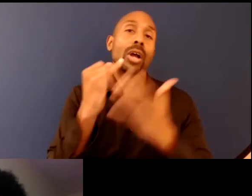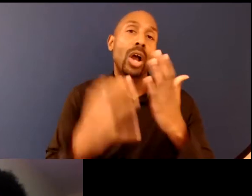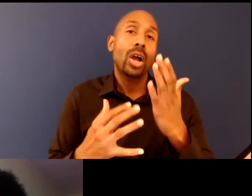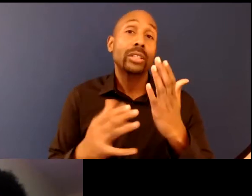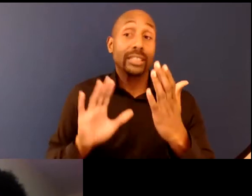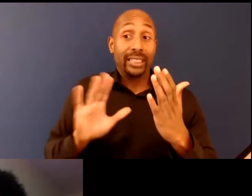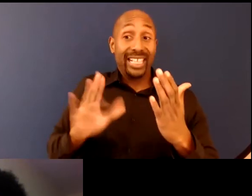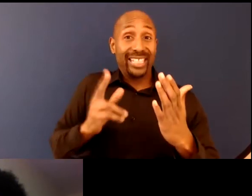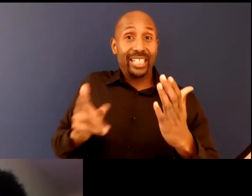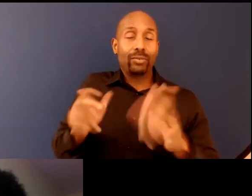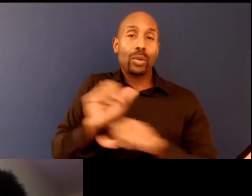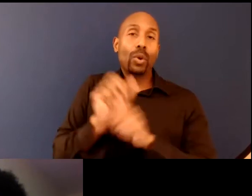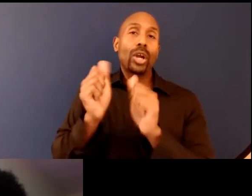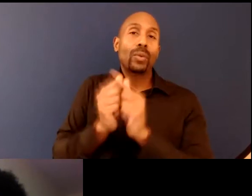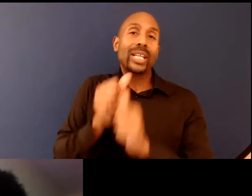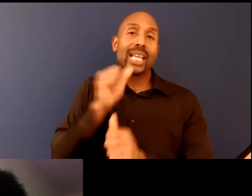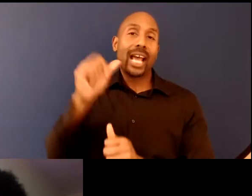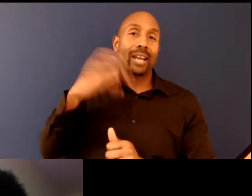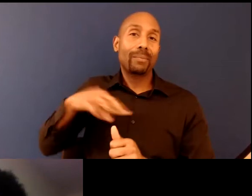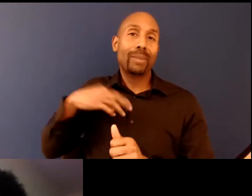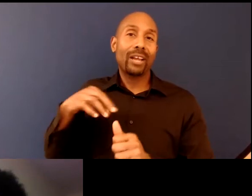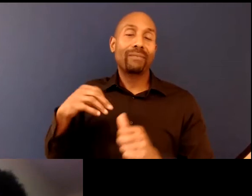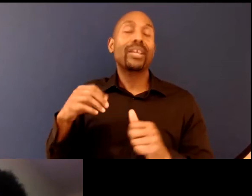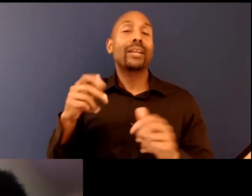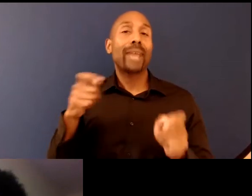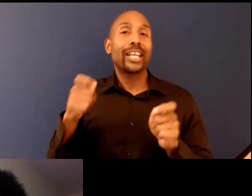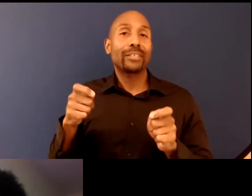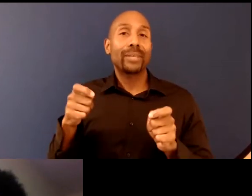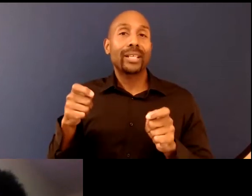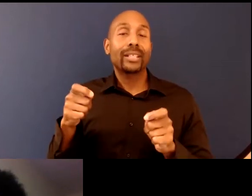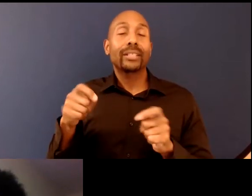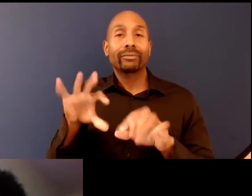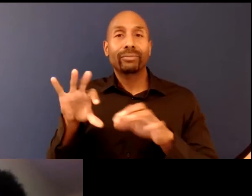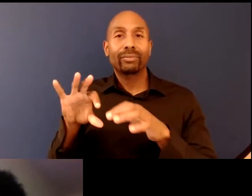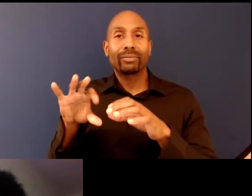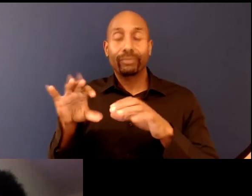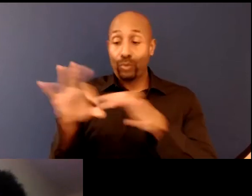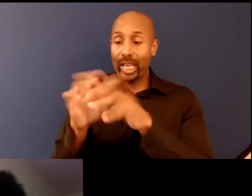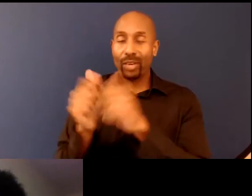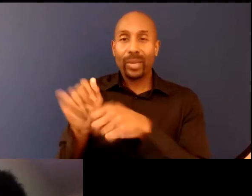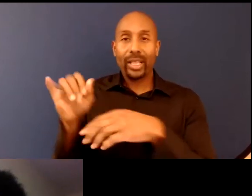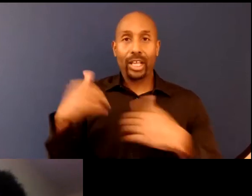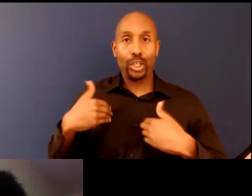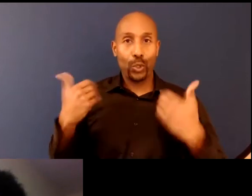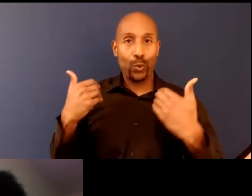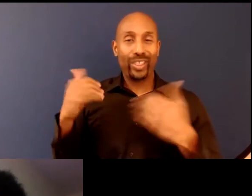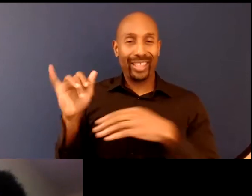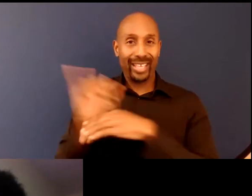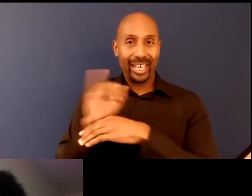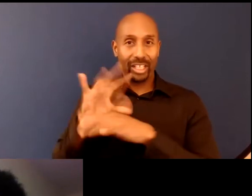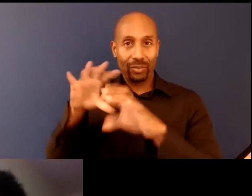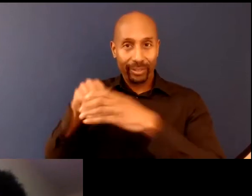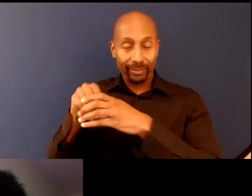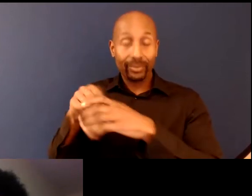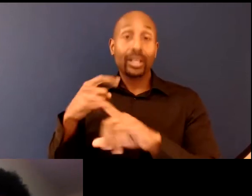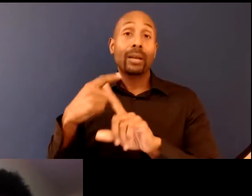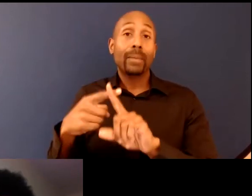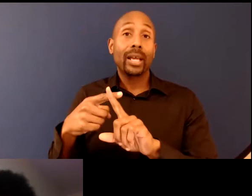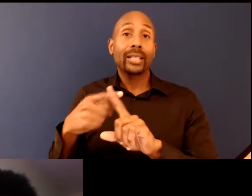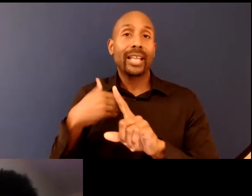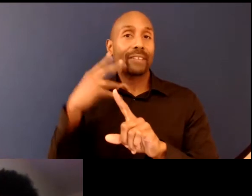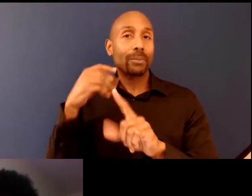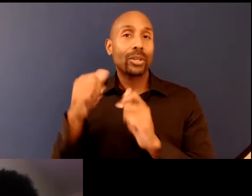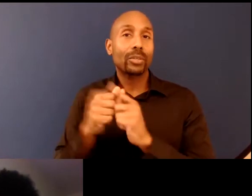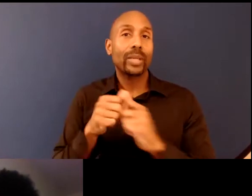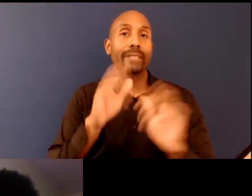organization management and youth program industries, and has experience with community organizing and storytelling. He developed his